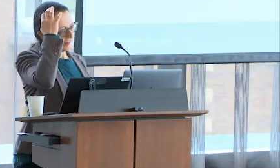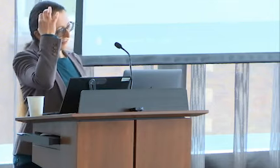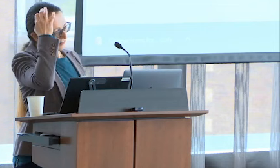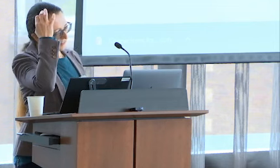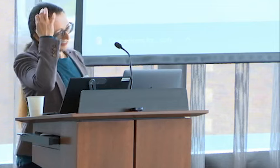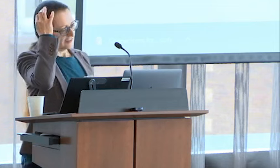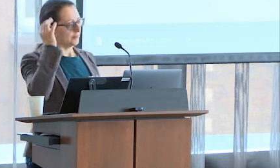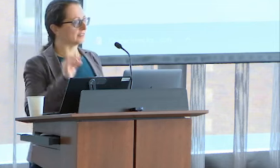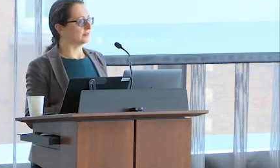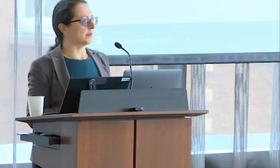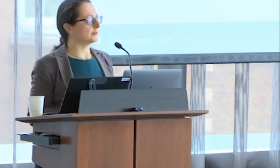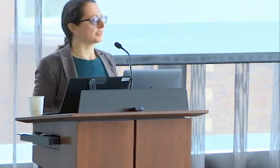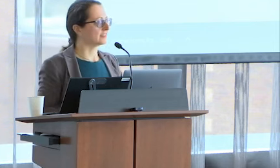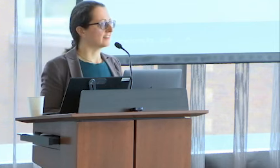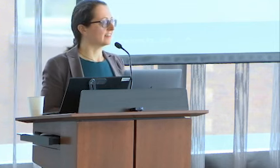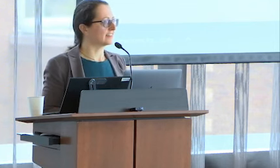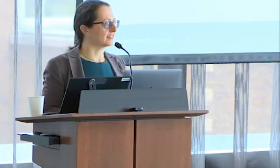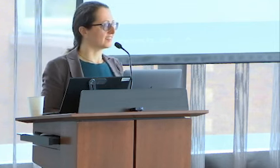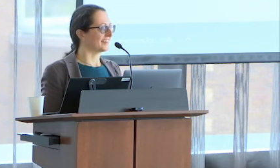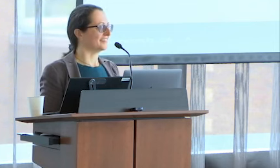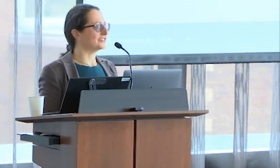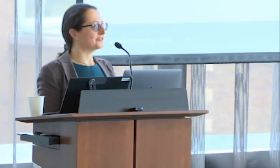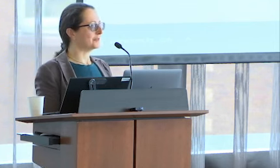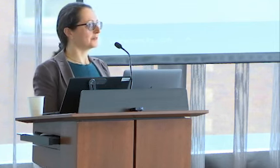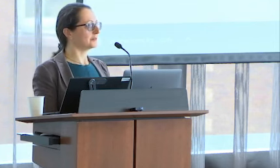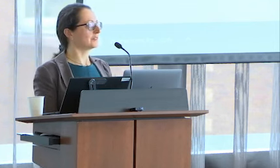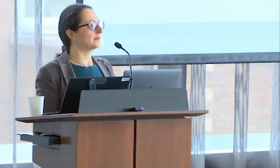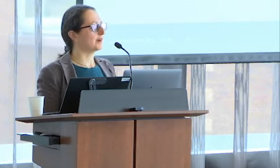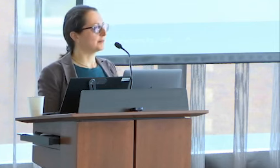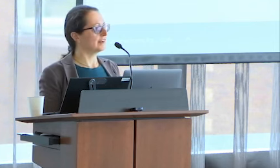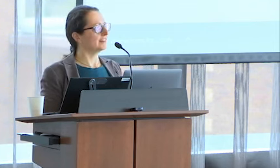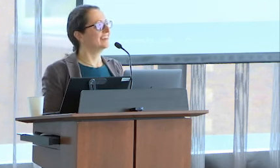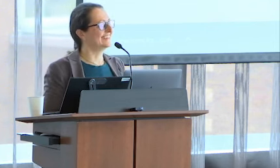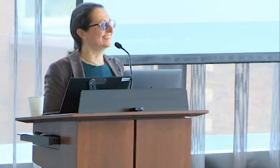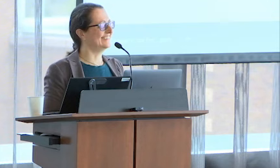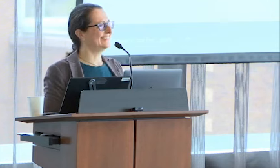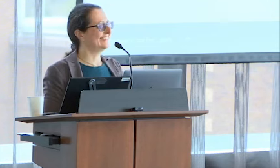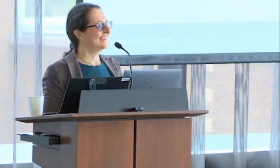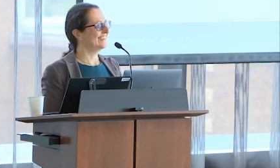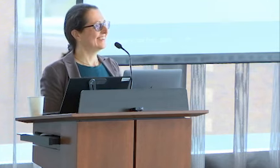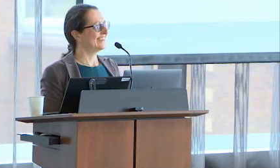So taking us back to mapping, like, would you be able to map that?